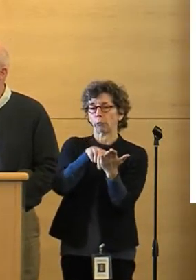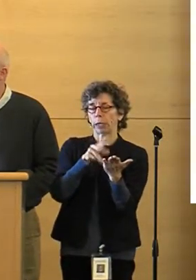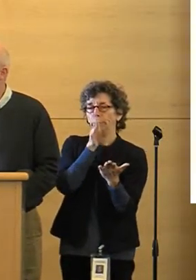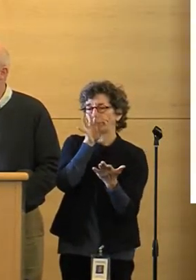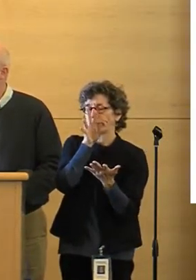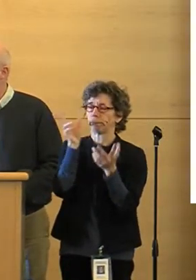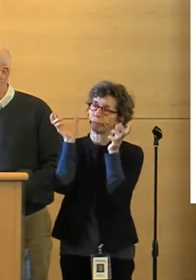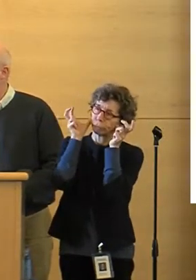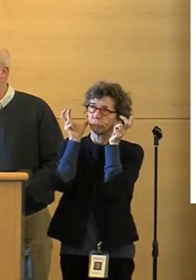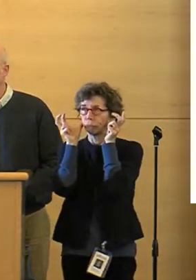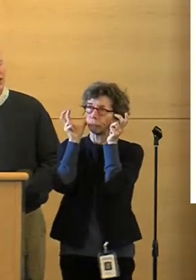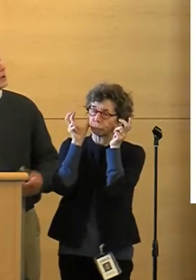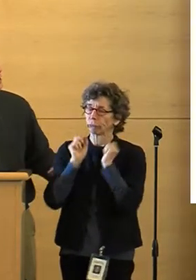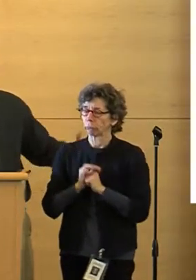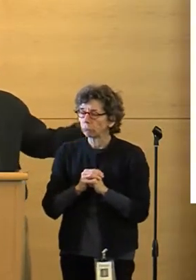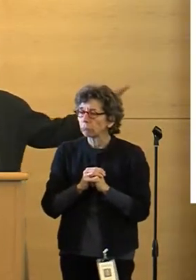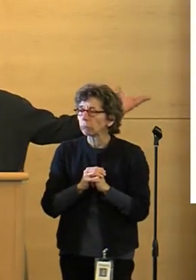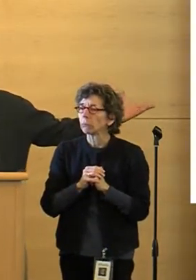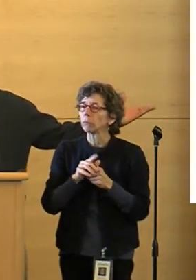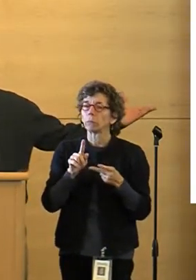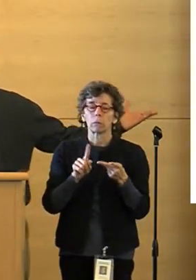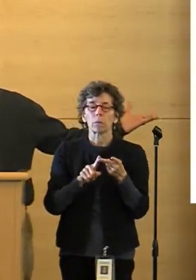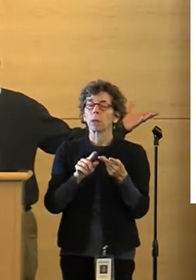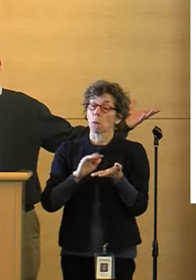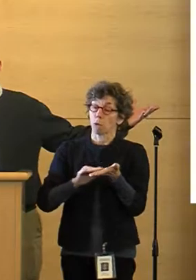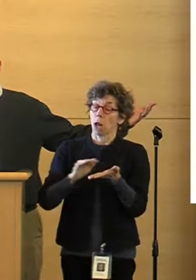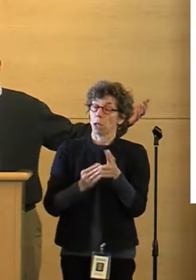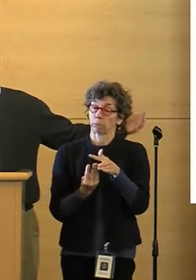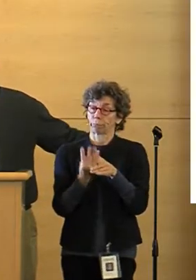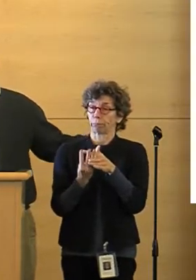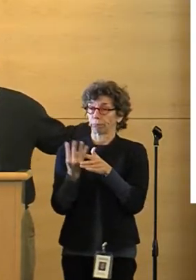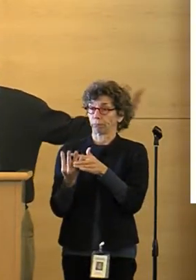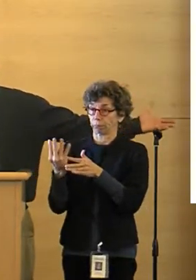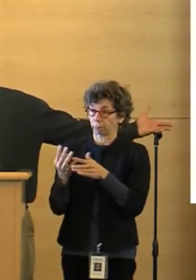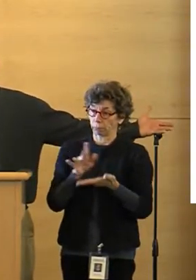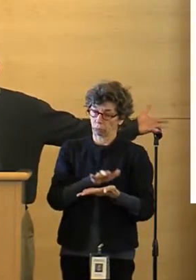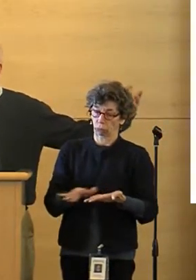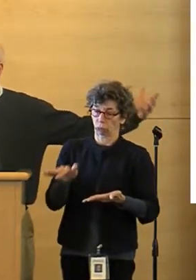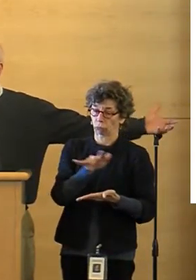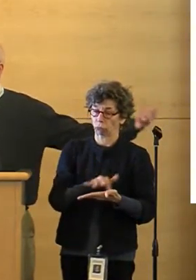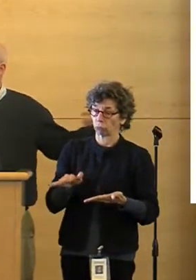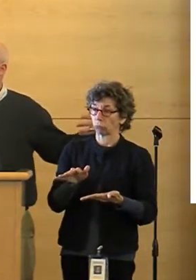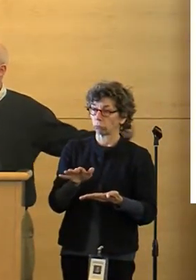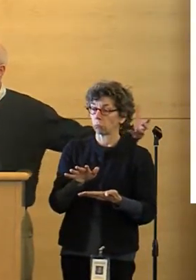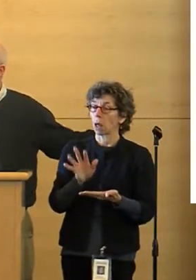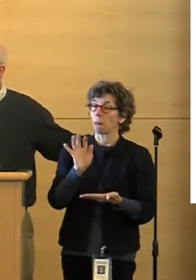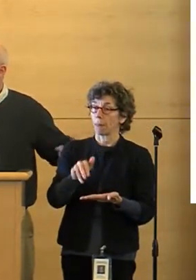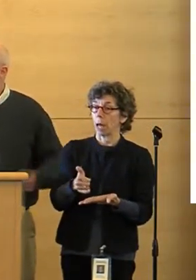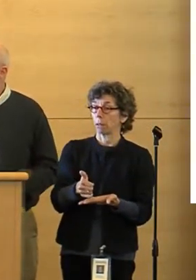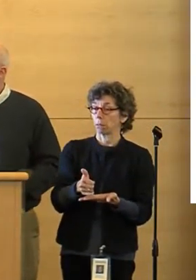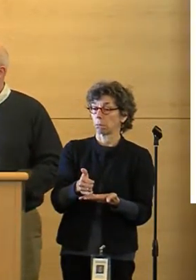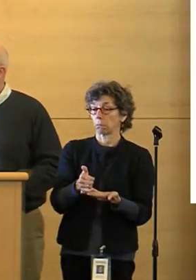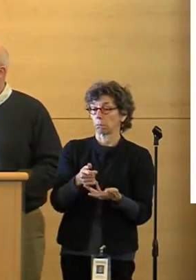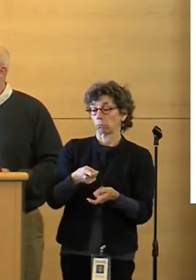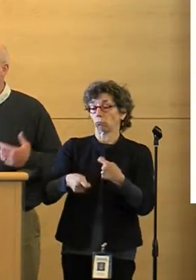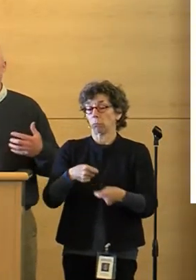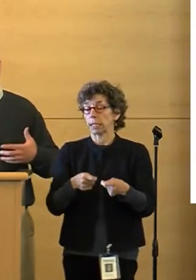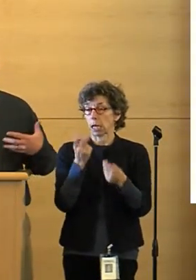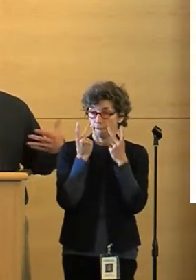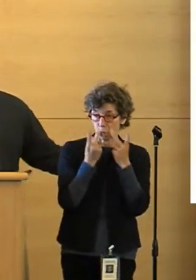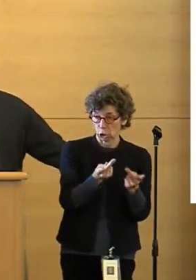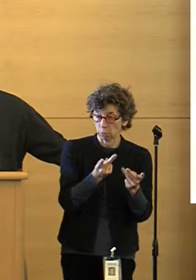headphones, for example, represent here listening to content. So if you can't see the screen, then you can listen to it.